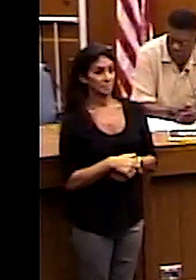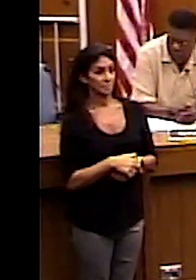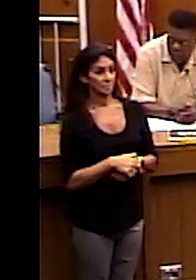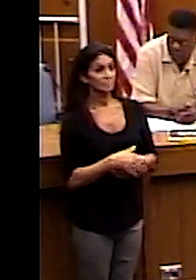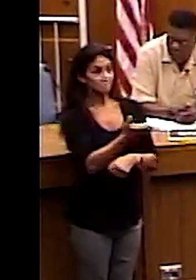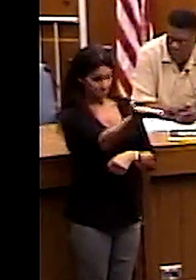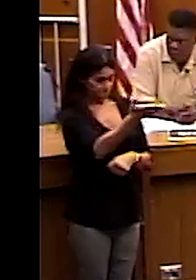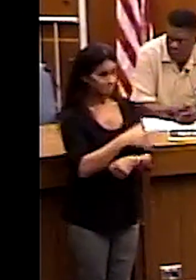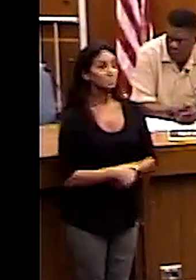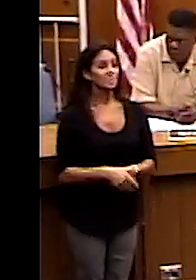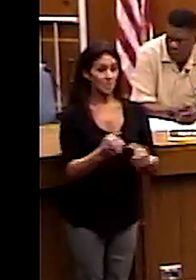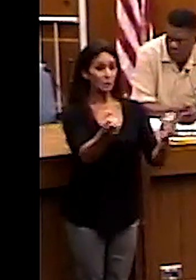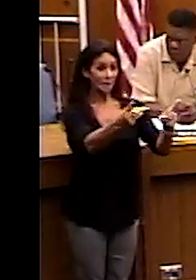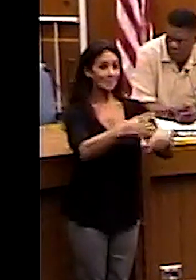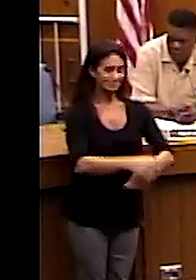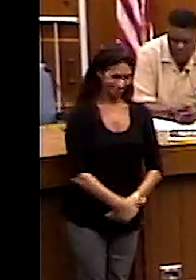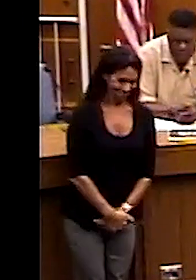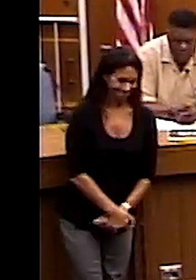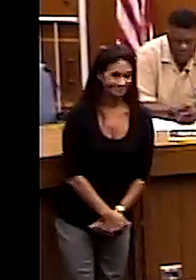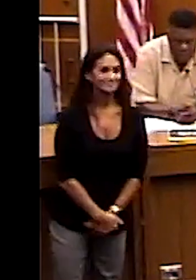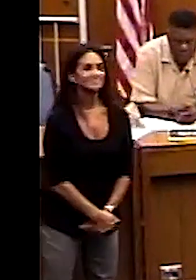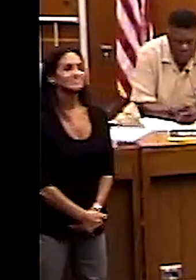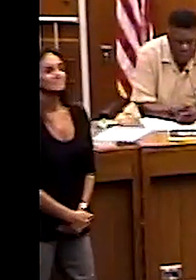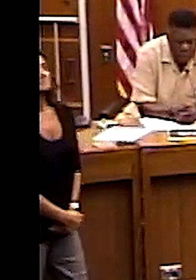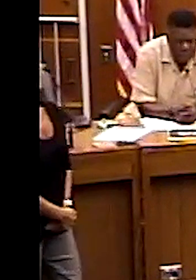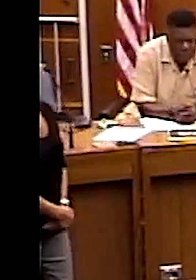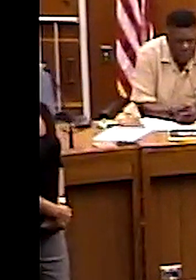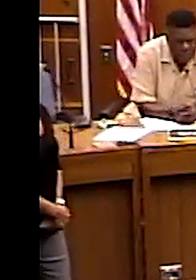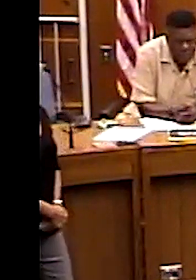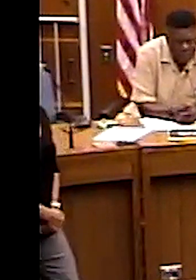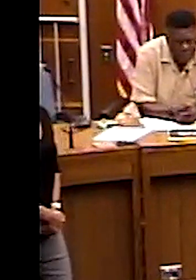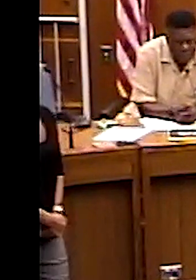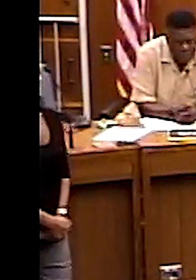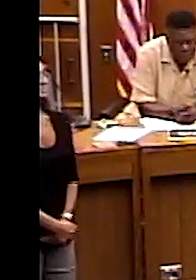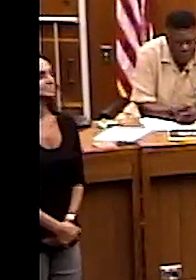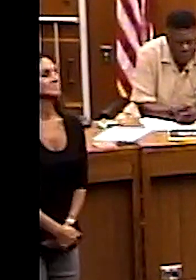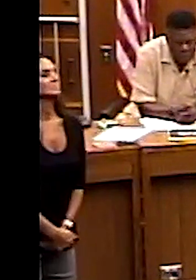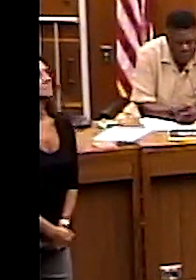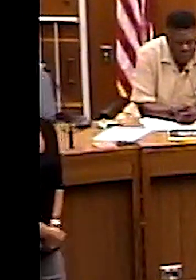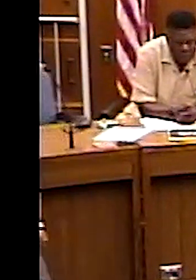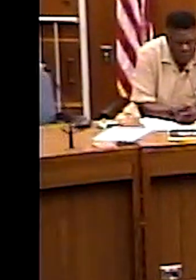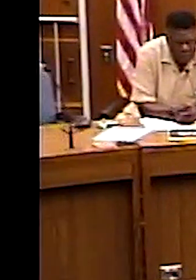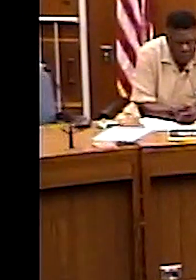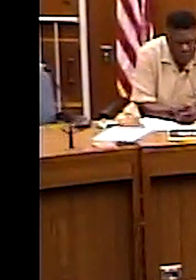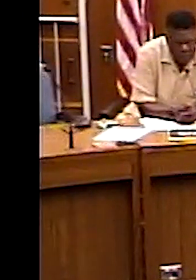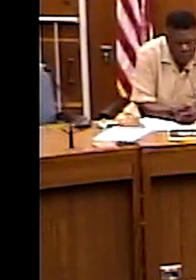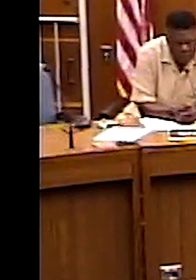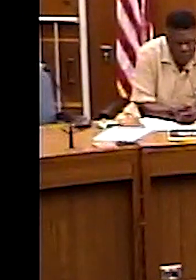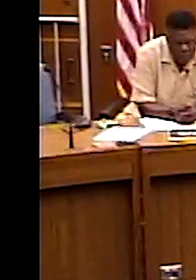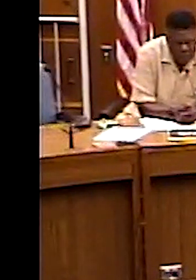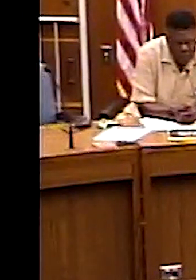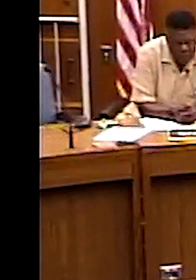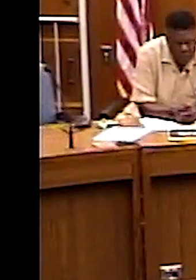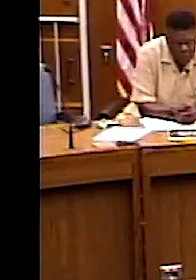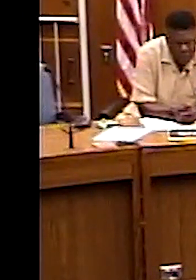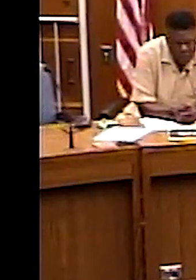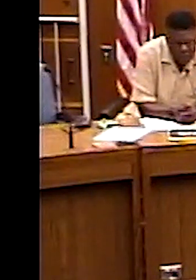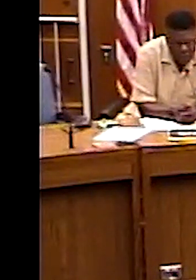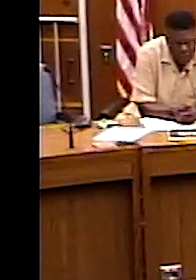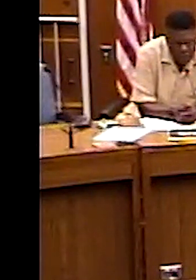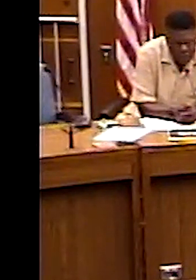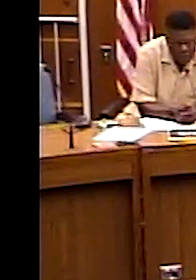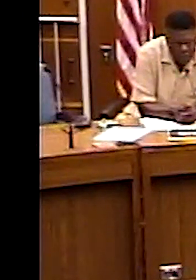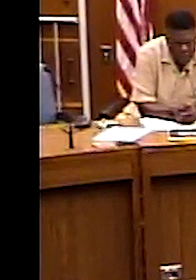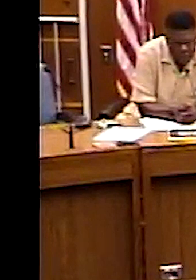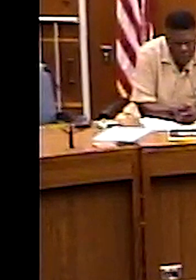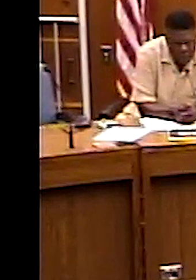you? Use my voice. I'll try to use my voice. Okay. My name is Rhonda Abbott, and